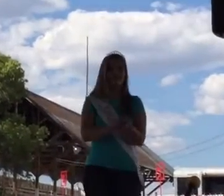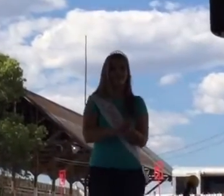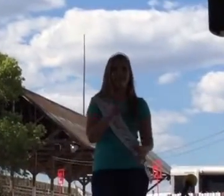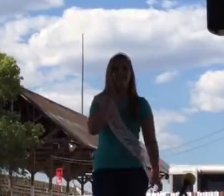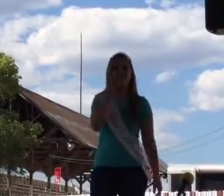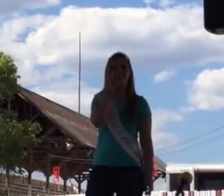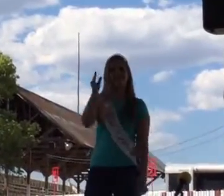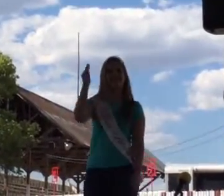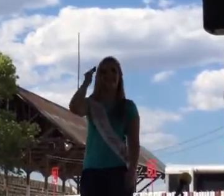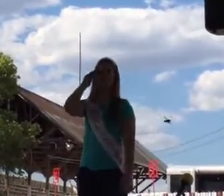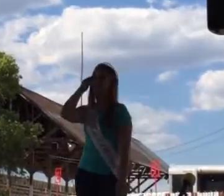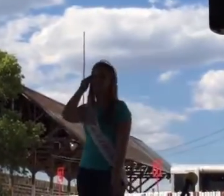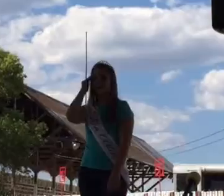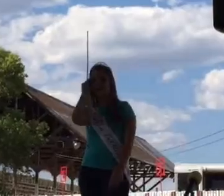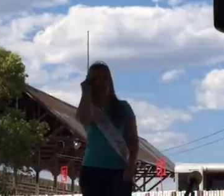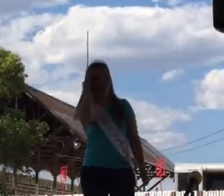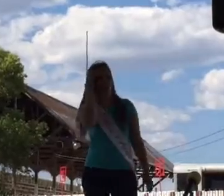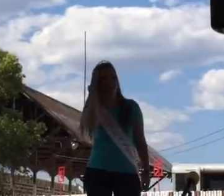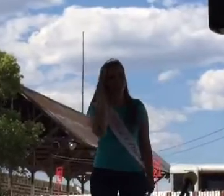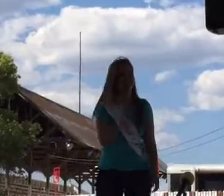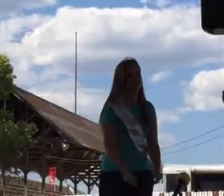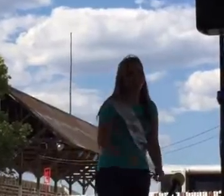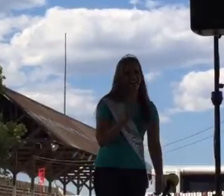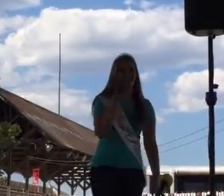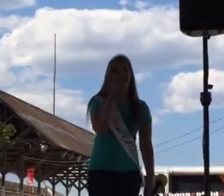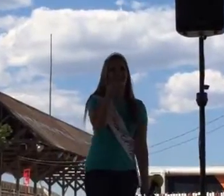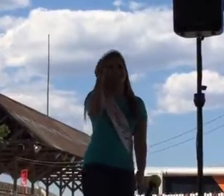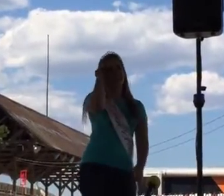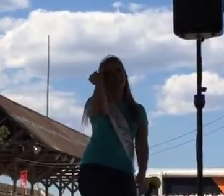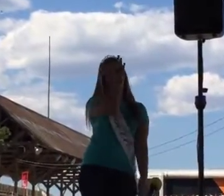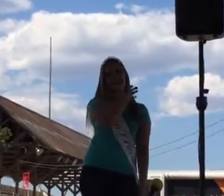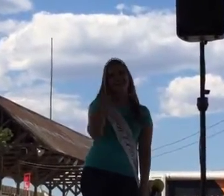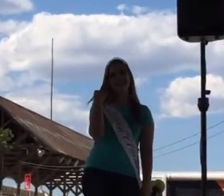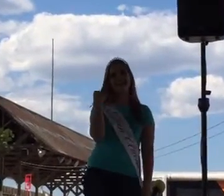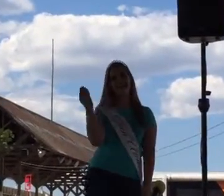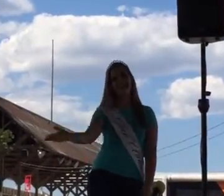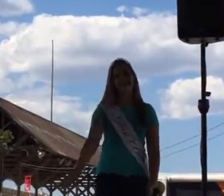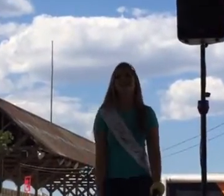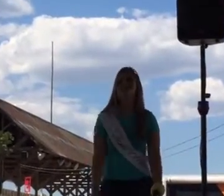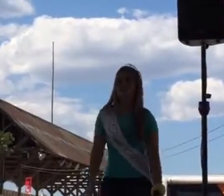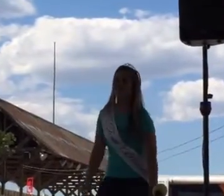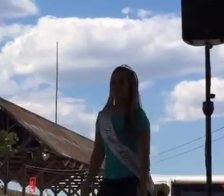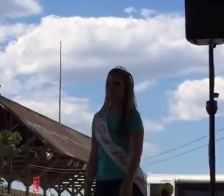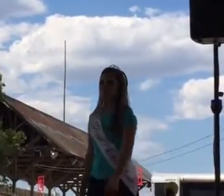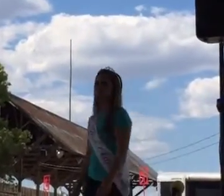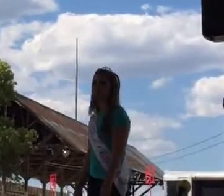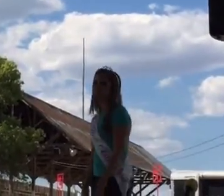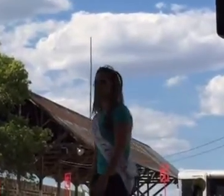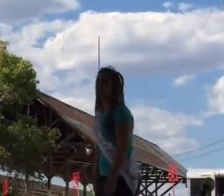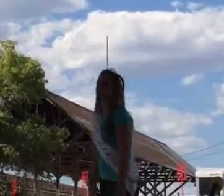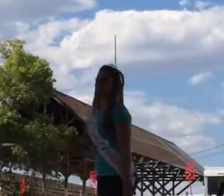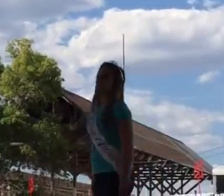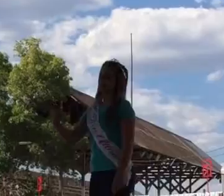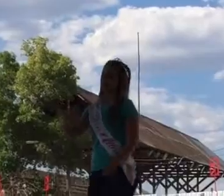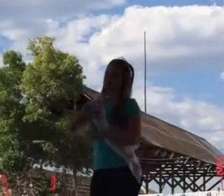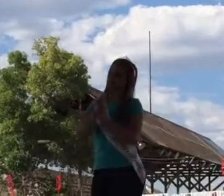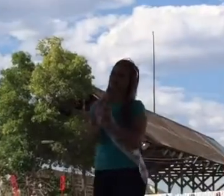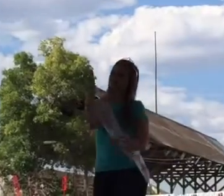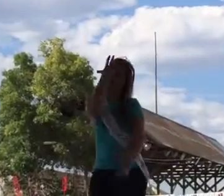believe you don't know Oh-oh You don't know you're Oh-oh That's what makes